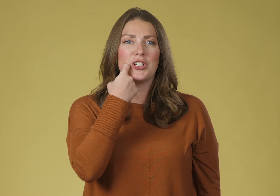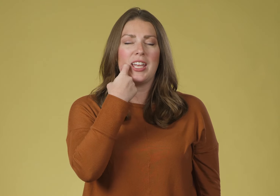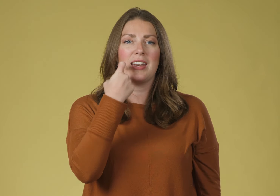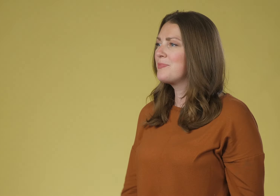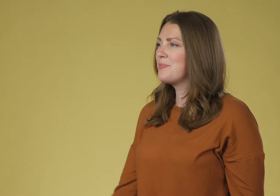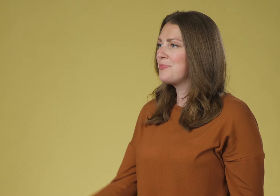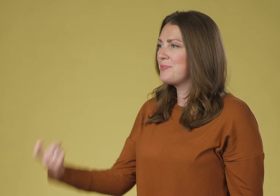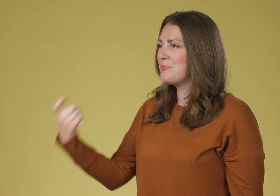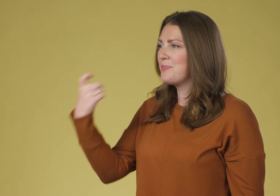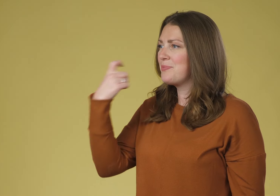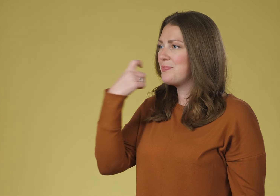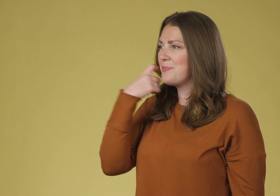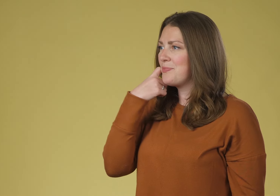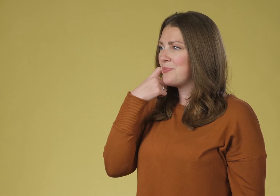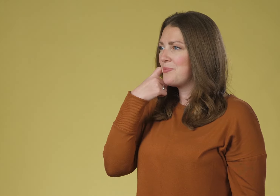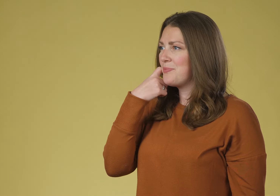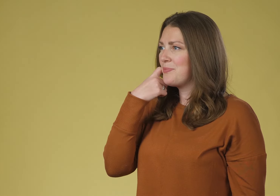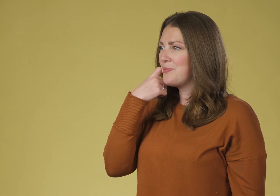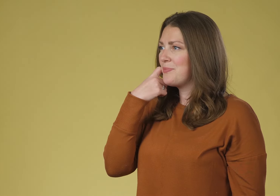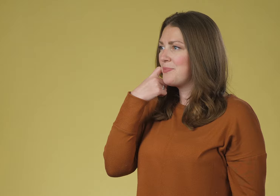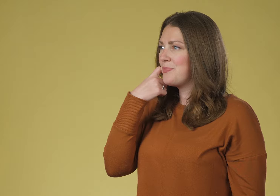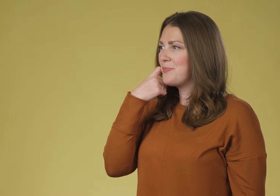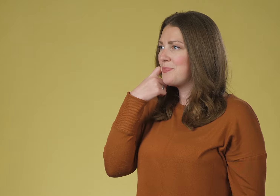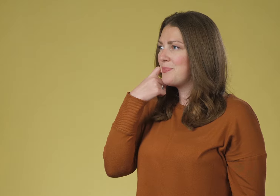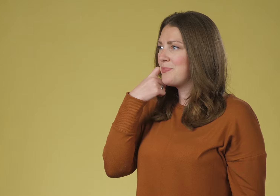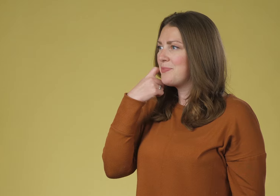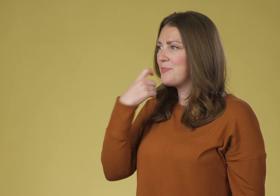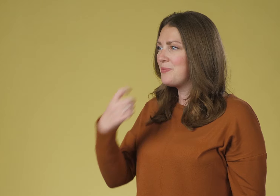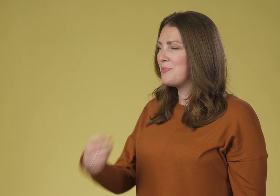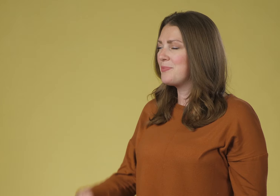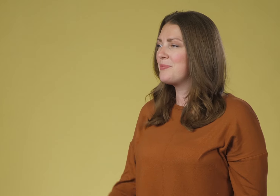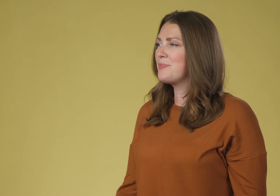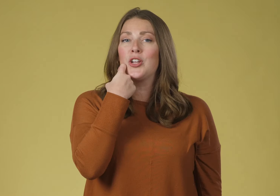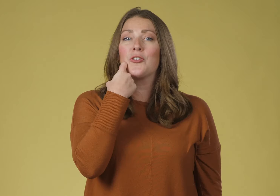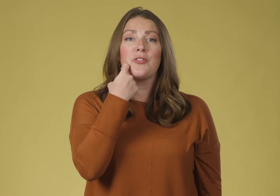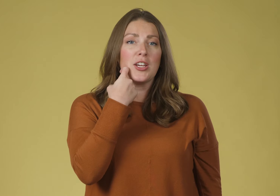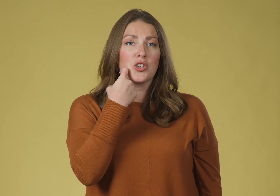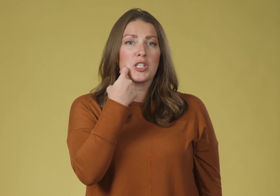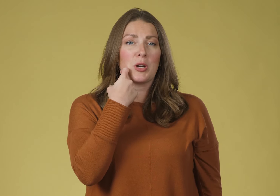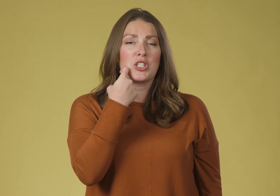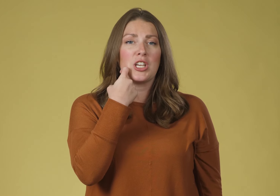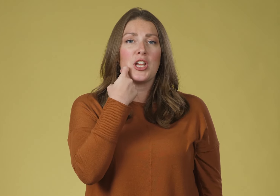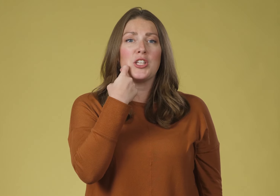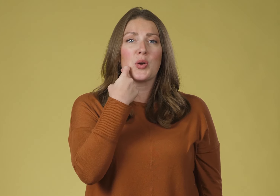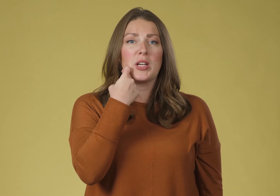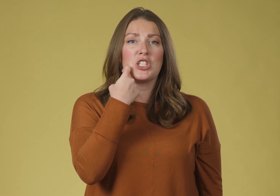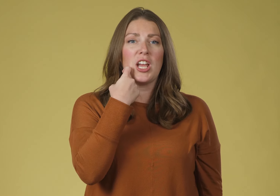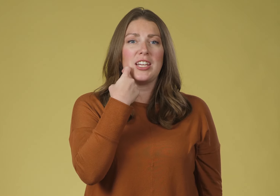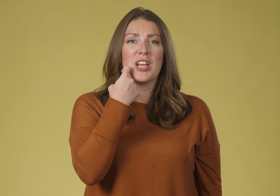chin and then pointing it like it just happened. Your facial expression is going to change